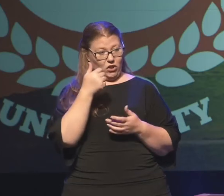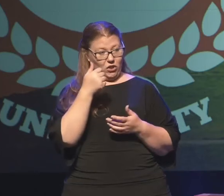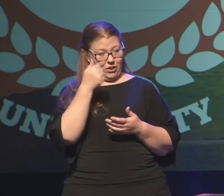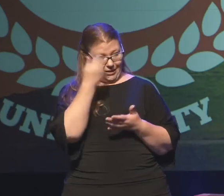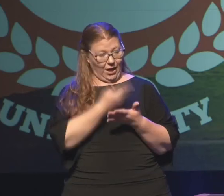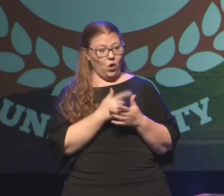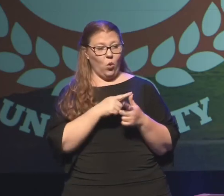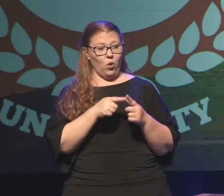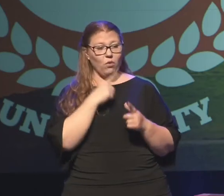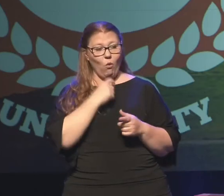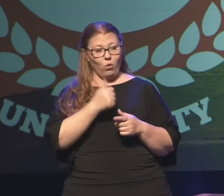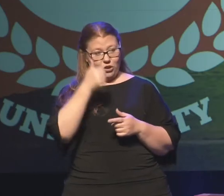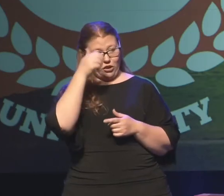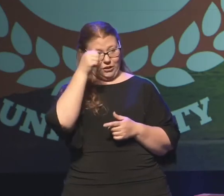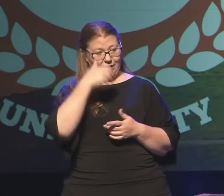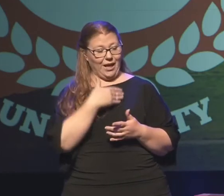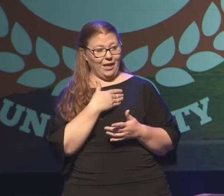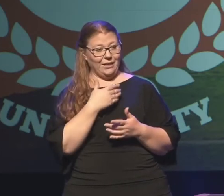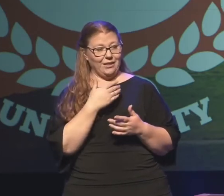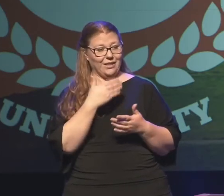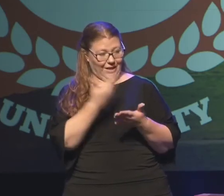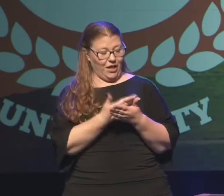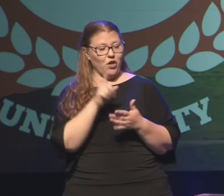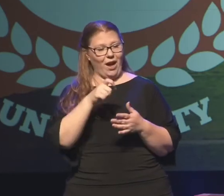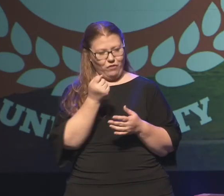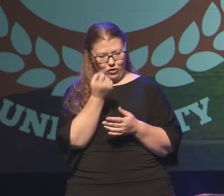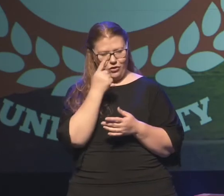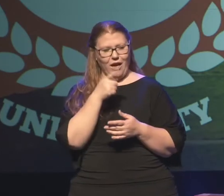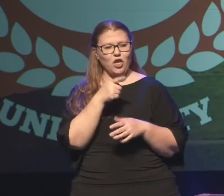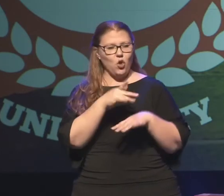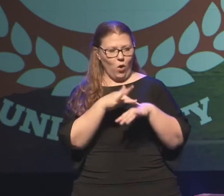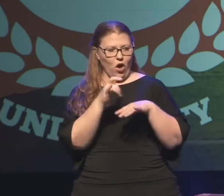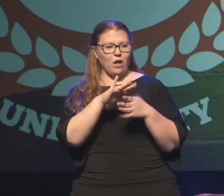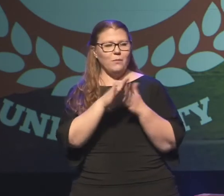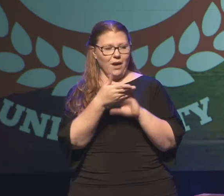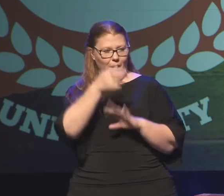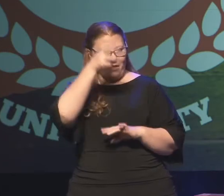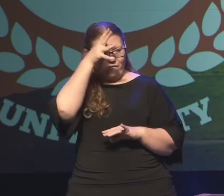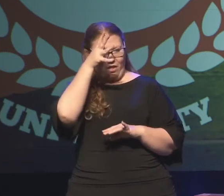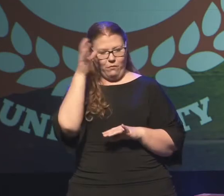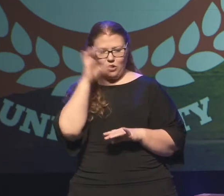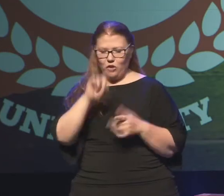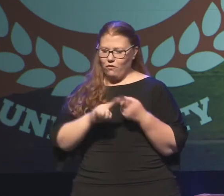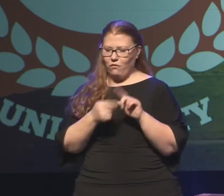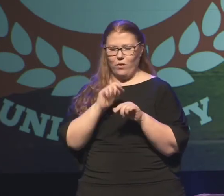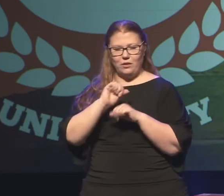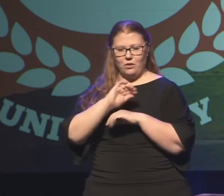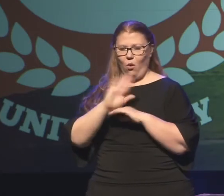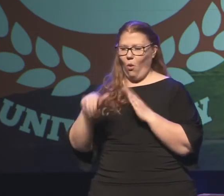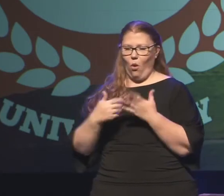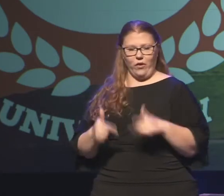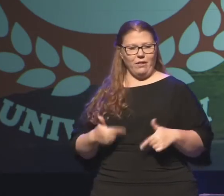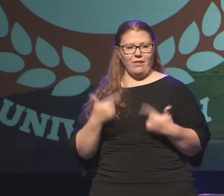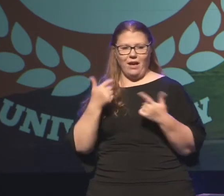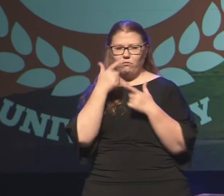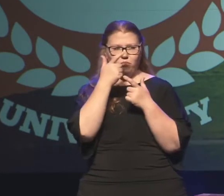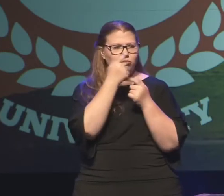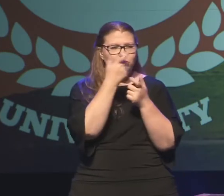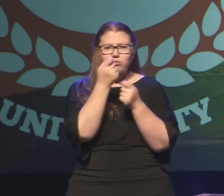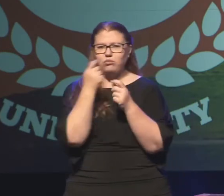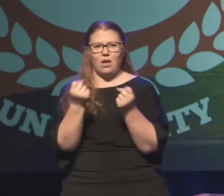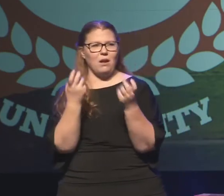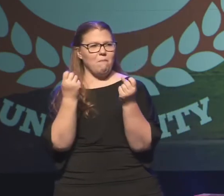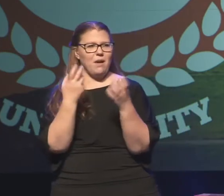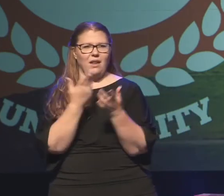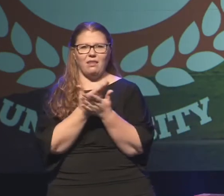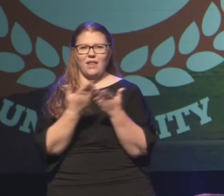have to realize that you are called to become the father. You've been looking for friends all your life. You've been interested in thousands of things. You've